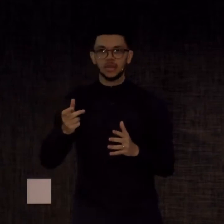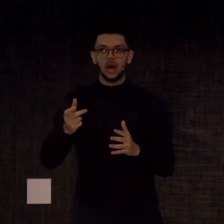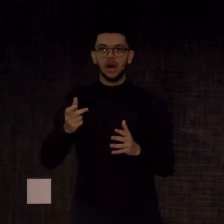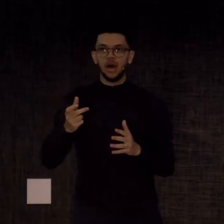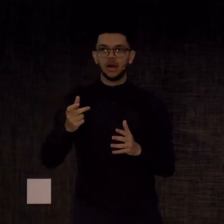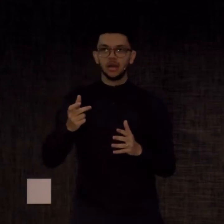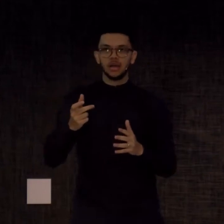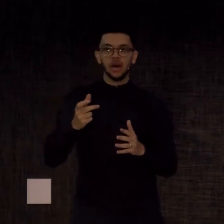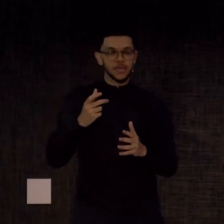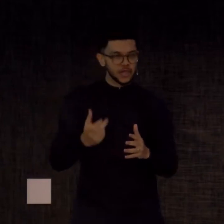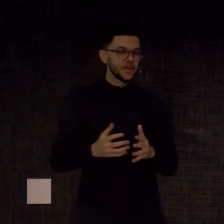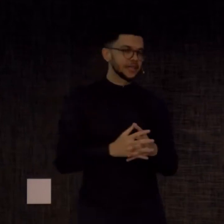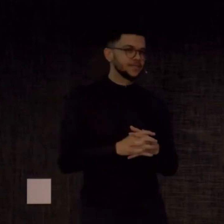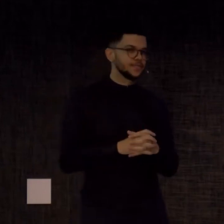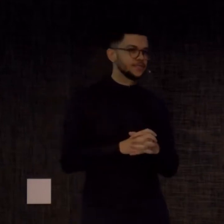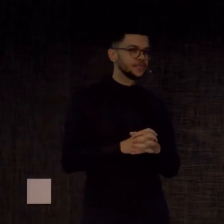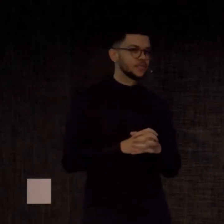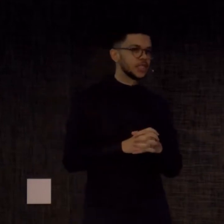problems are obscuring.